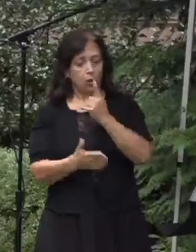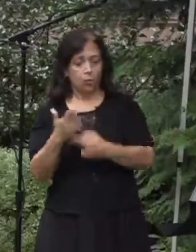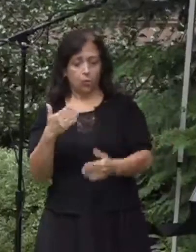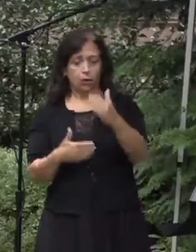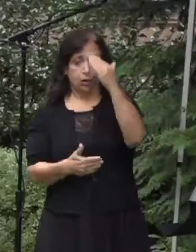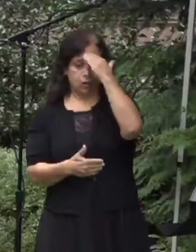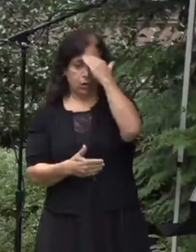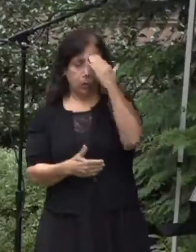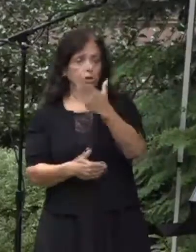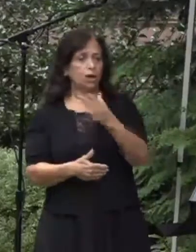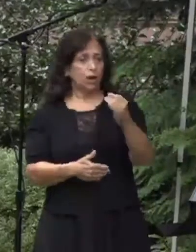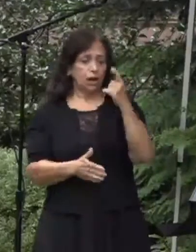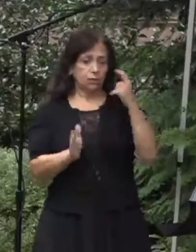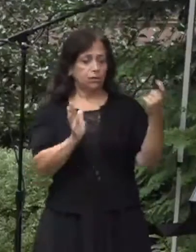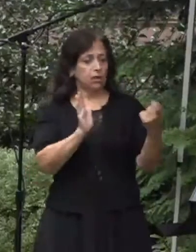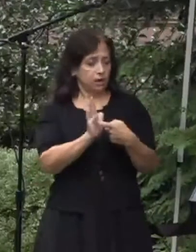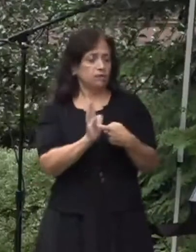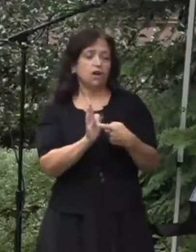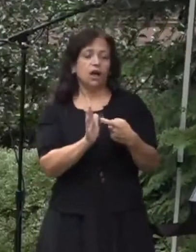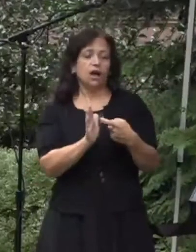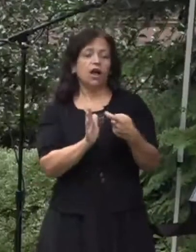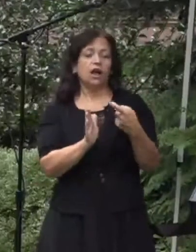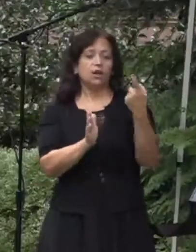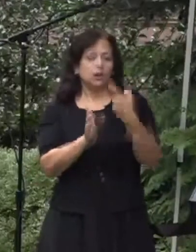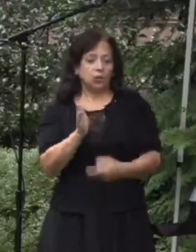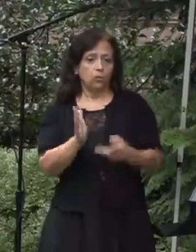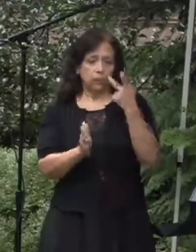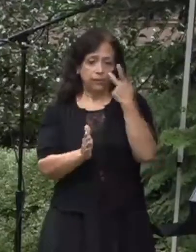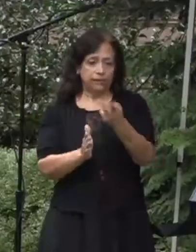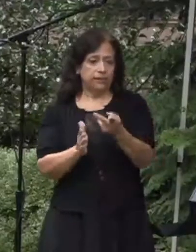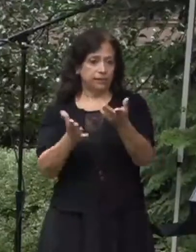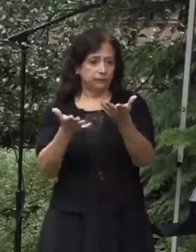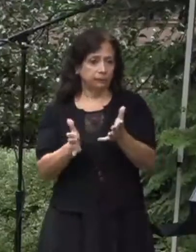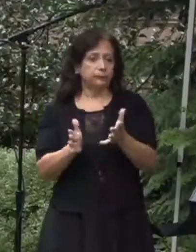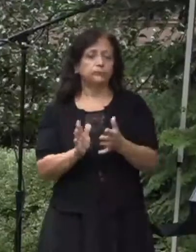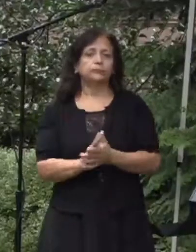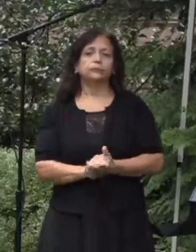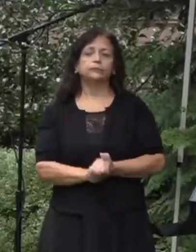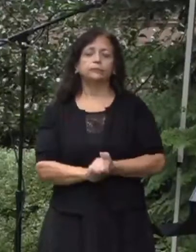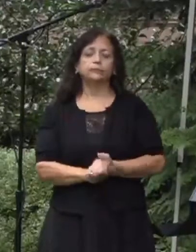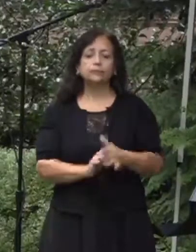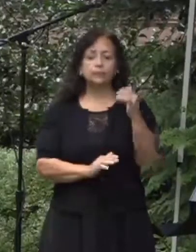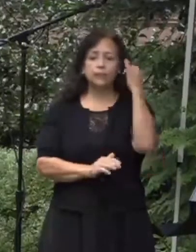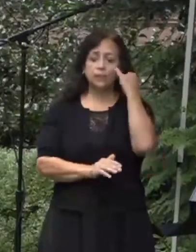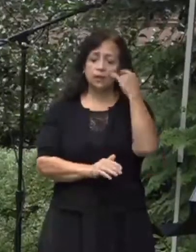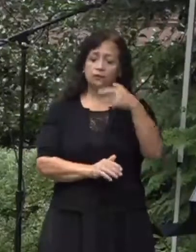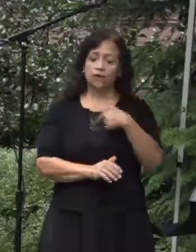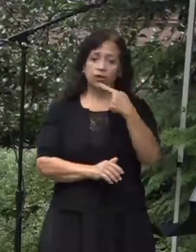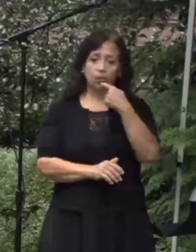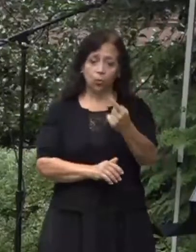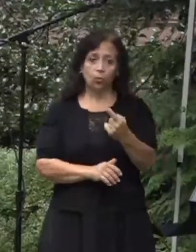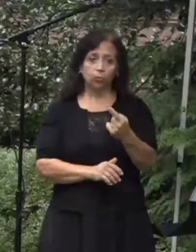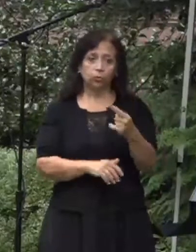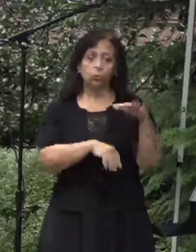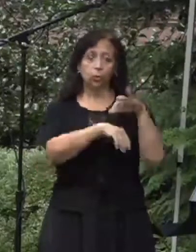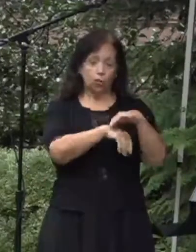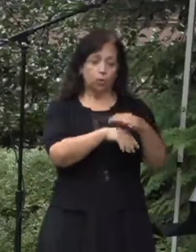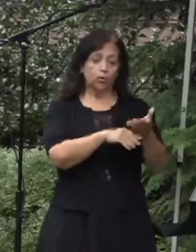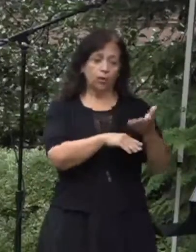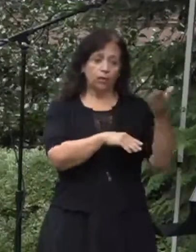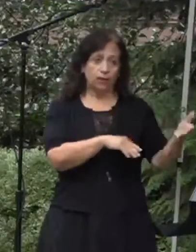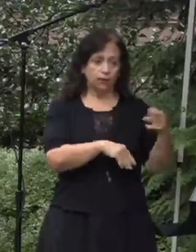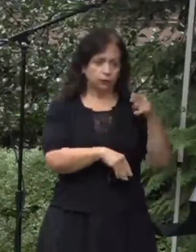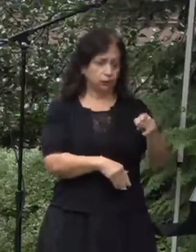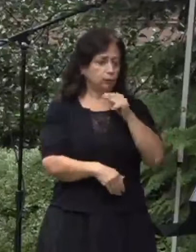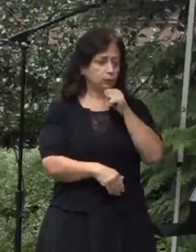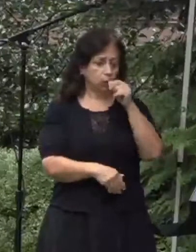and testify to what we have seen. If I have told you about earthly things and you